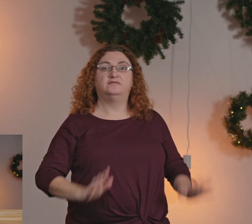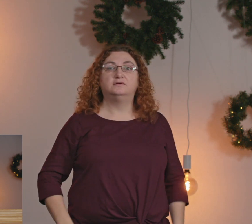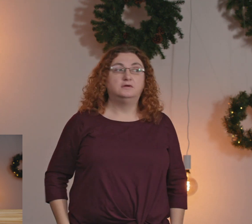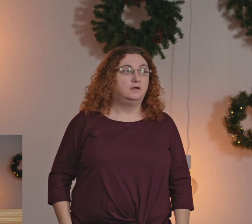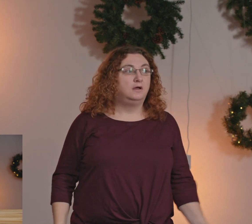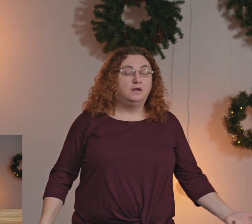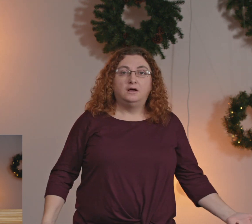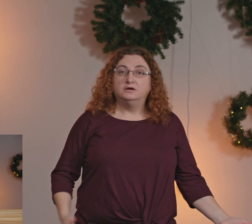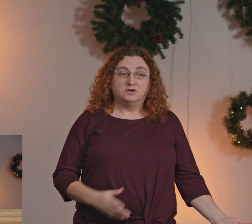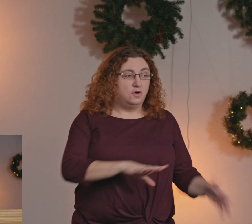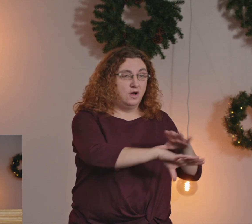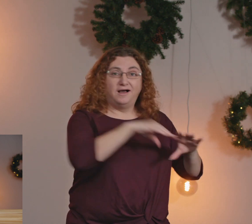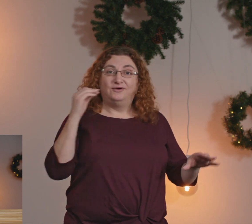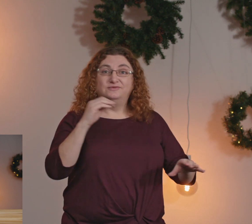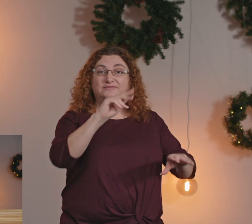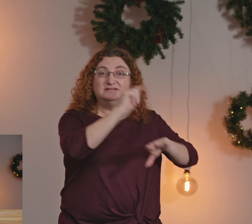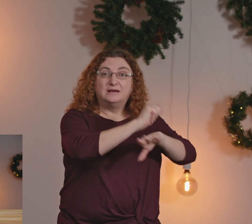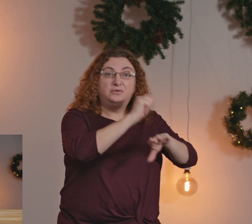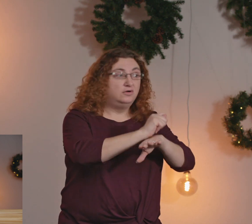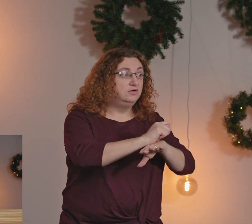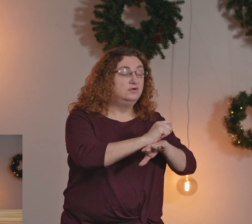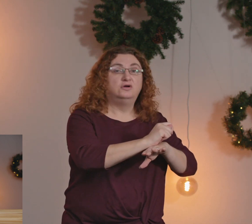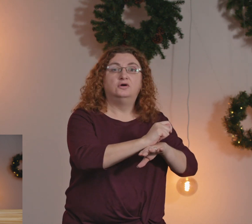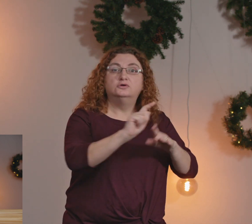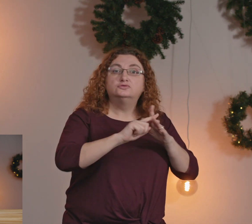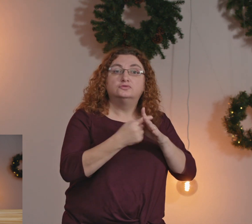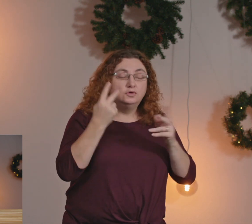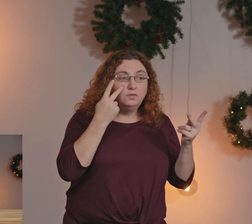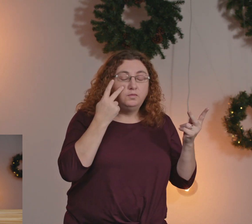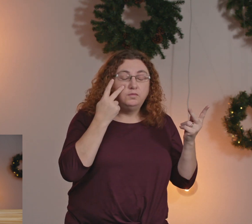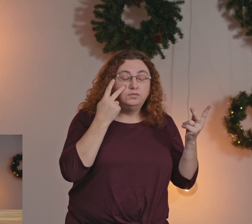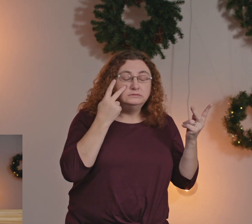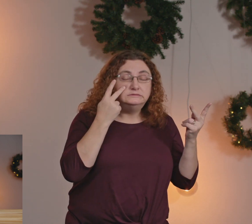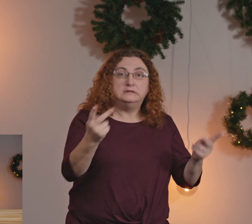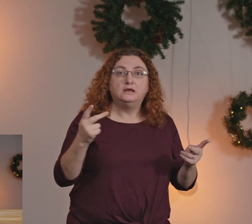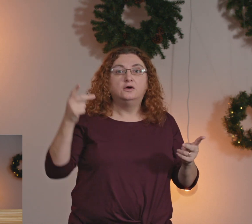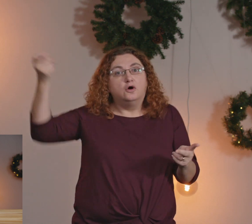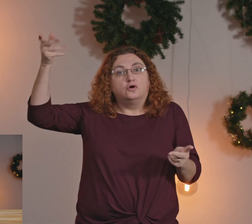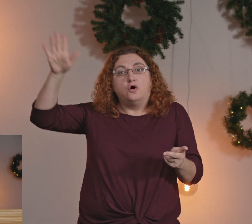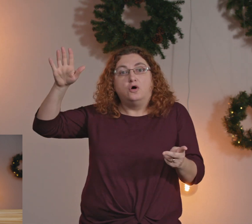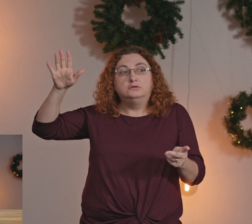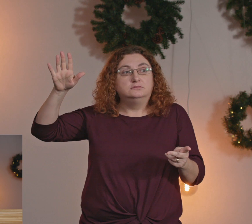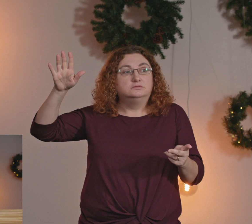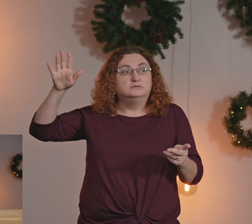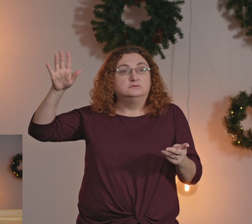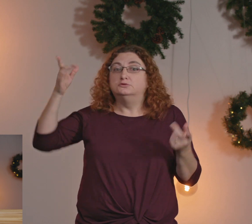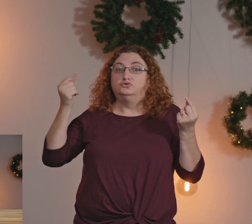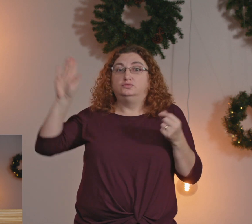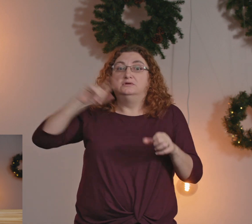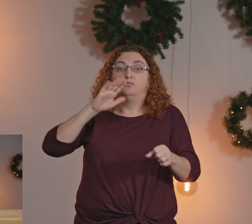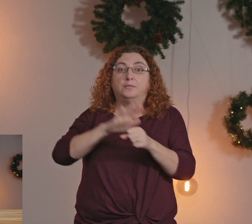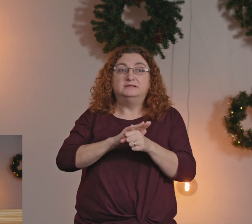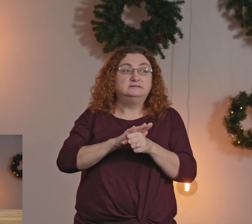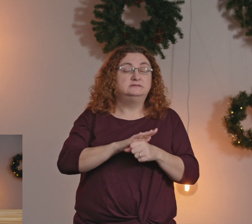comes out of the temple and then starts to watch as God starts to fulfill his promise to his wife, Elizabeth, who ends up